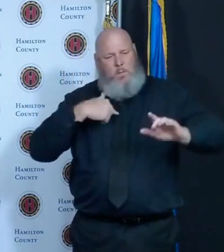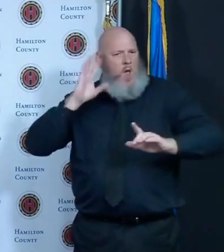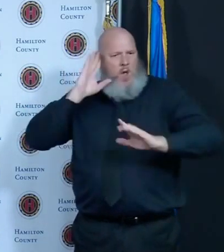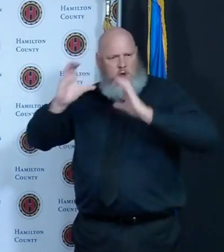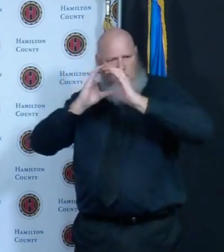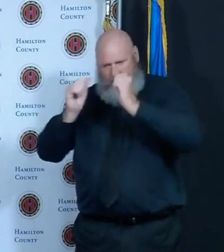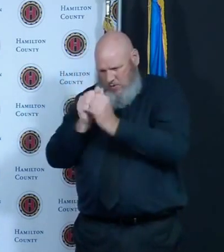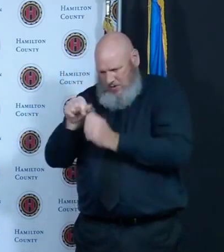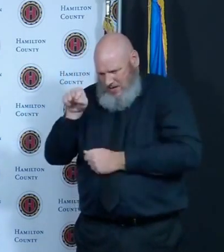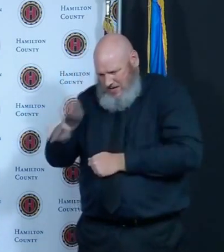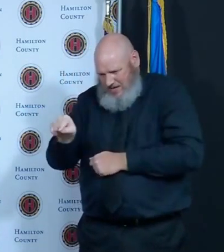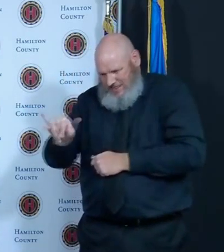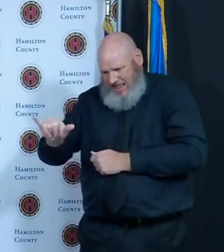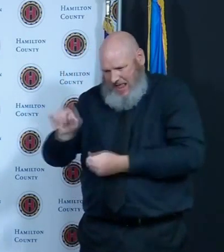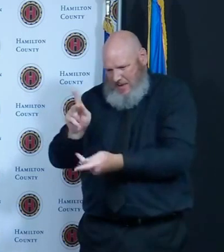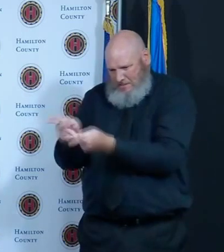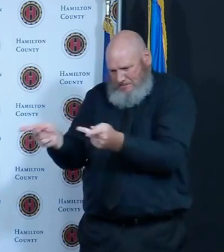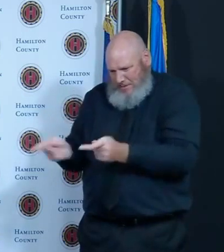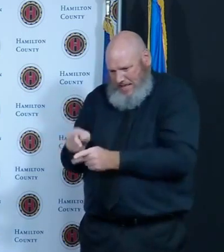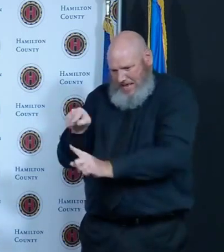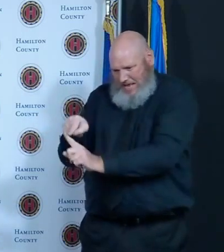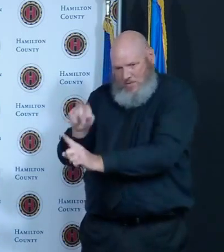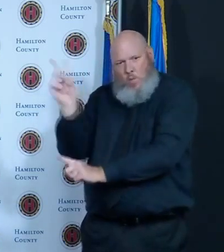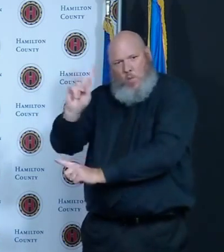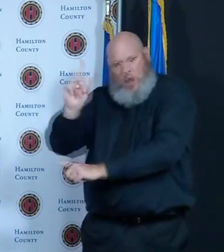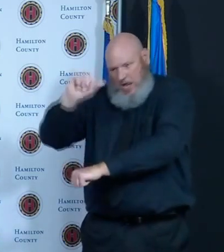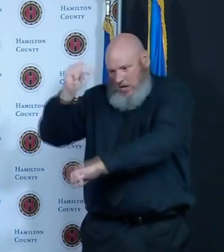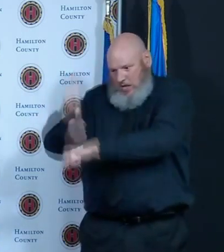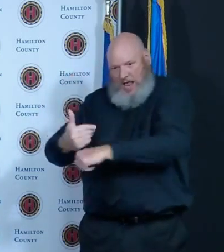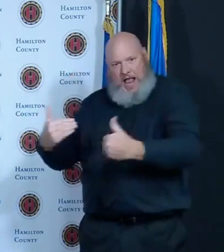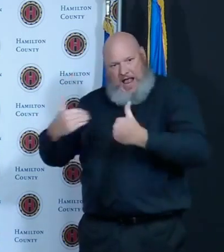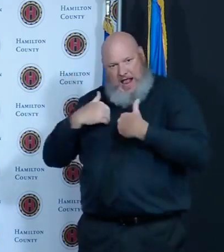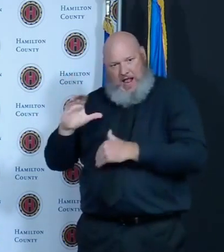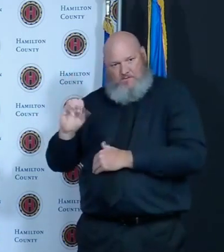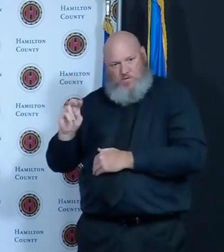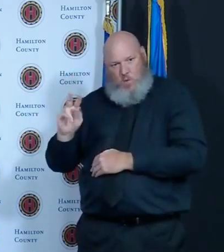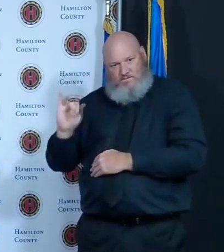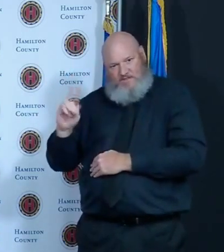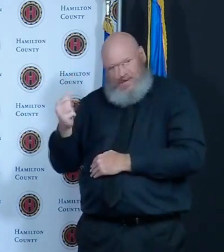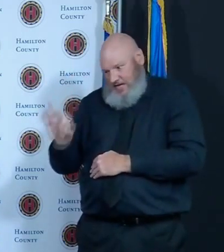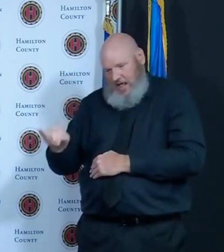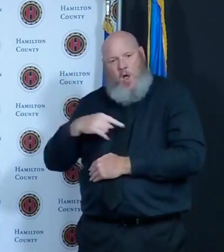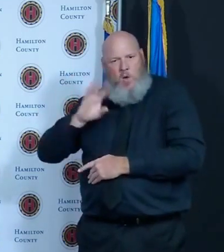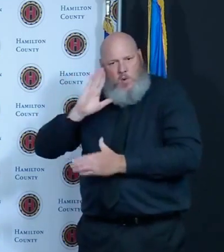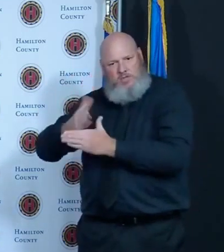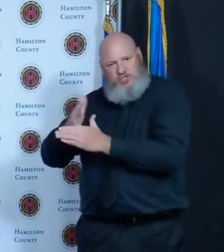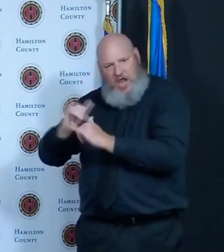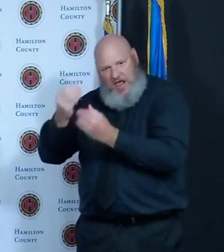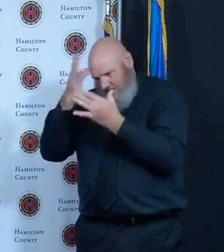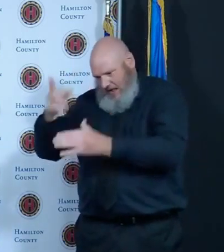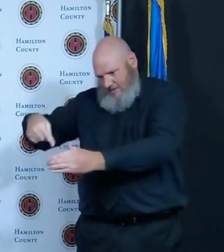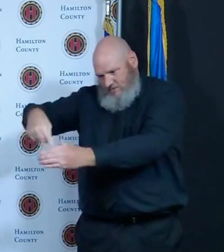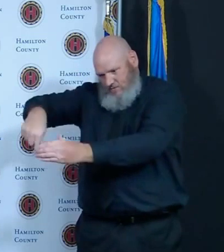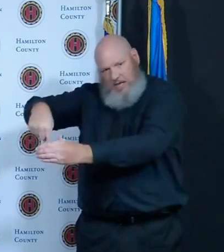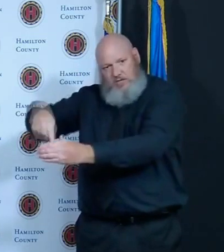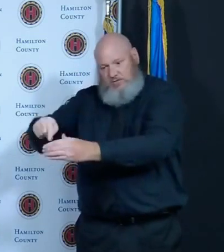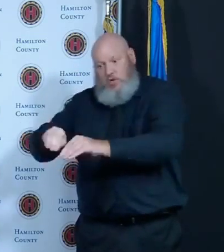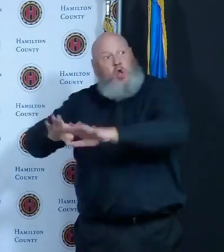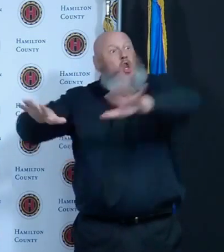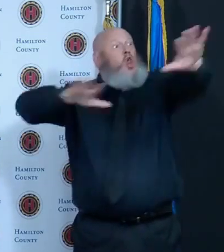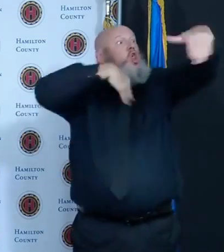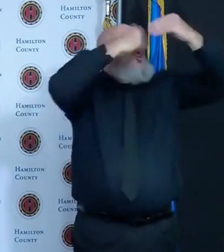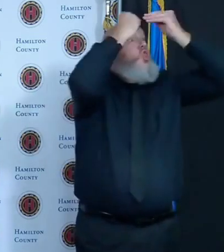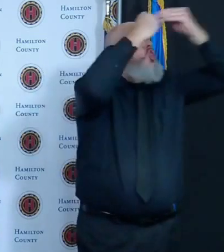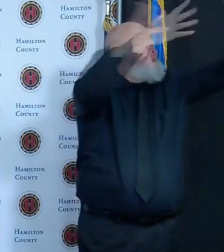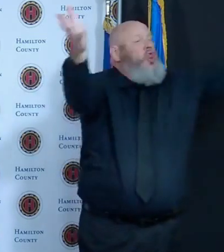in that facility. And so I've talked to the health commissioner about this, and he assures me that there is